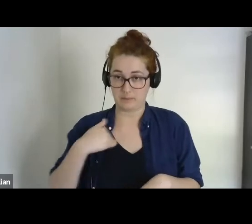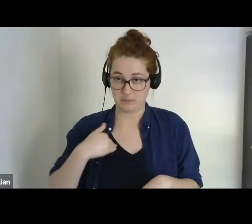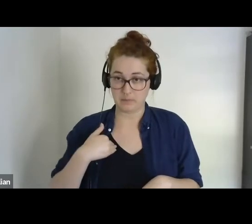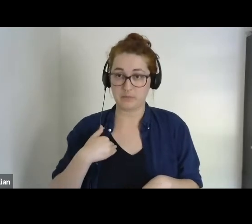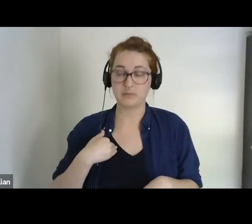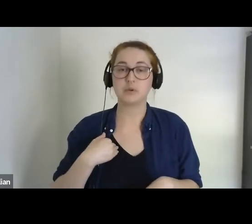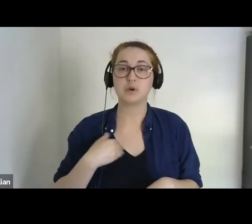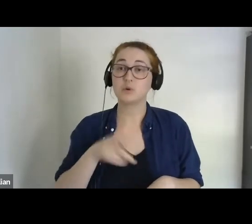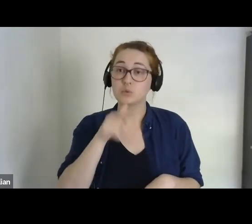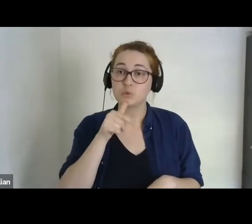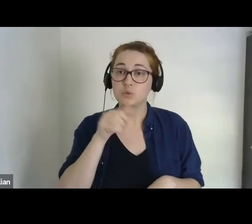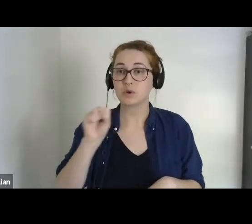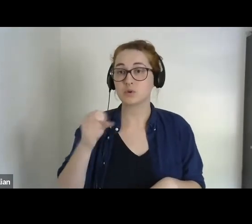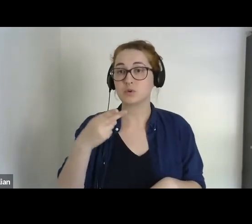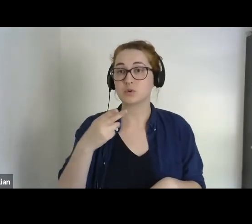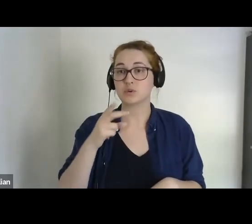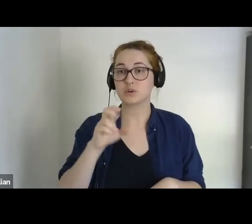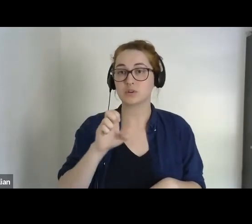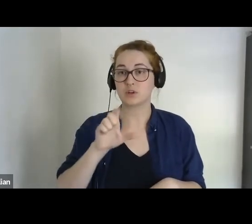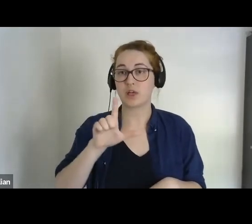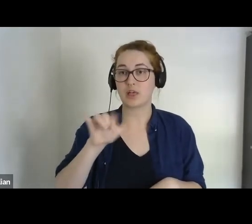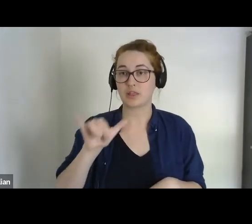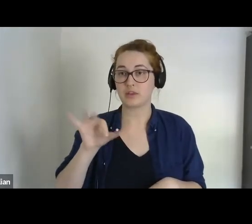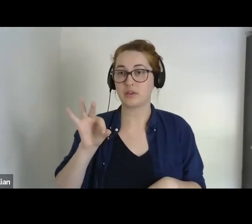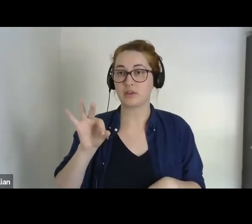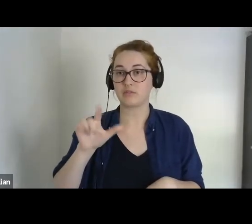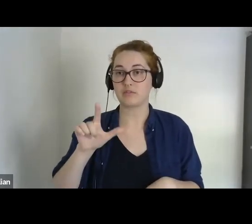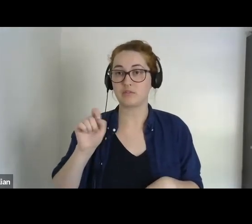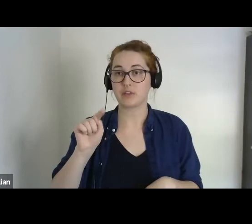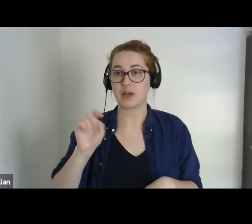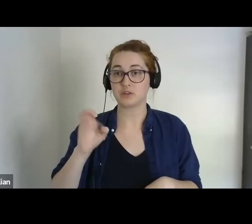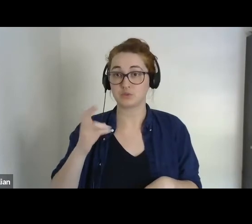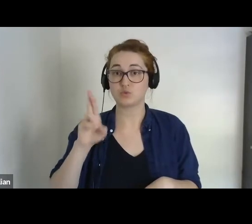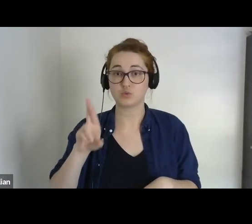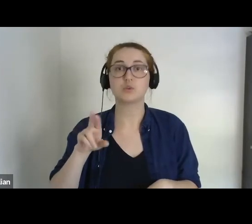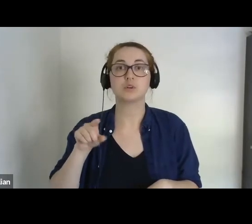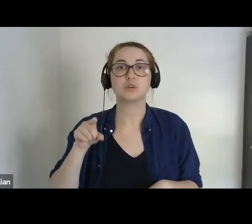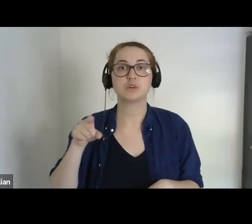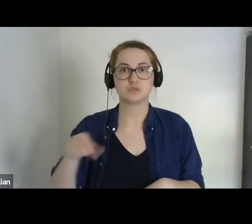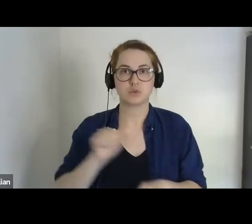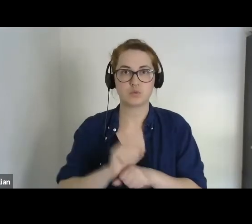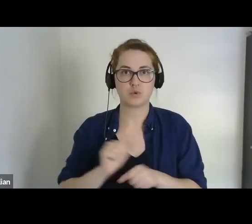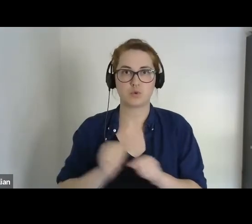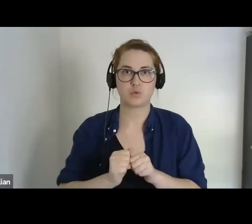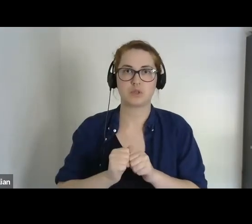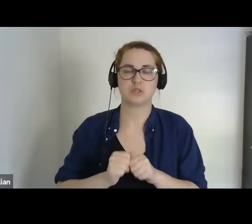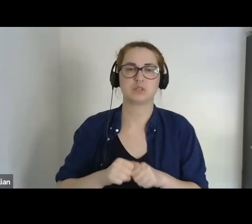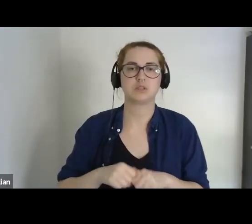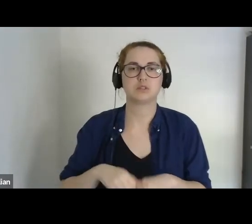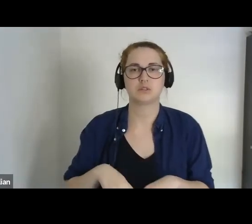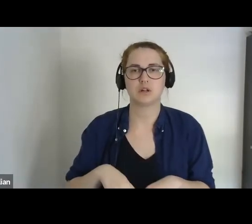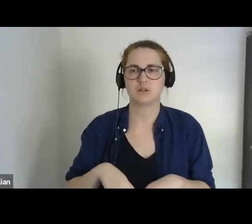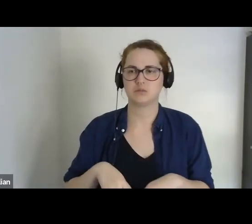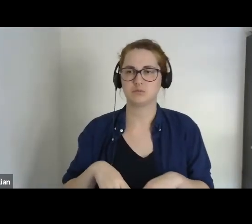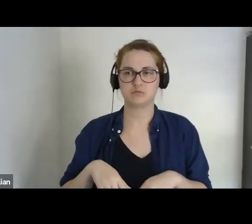Shelley Fletcher, who's the executive director of People First of Canada. And she discussed the